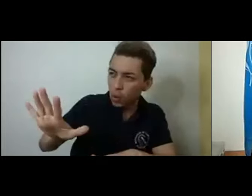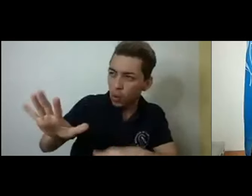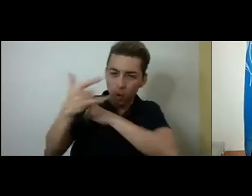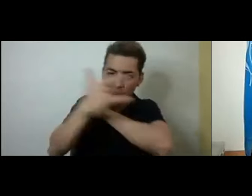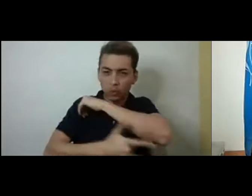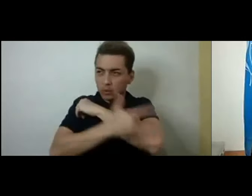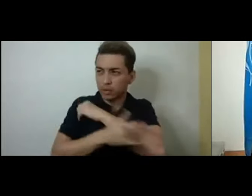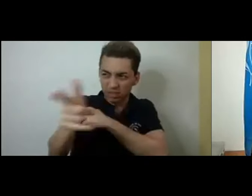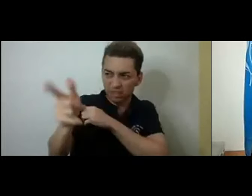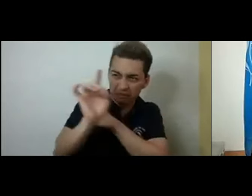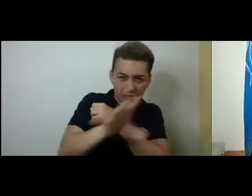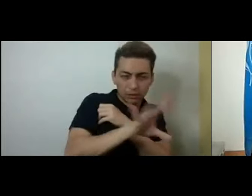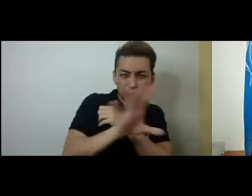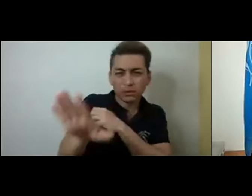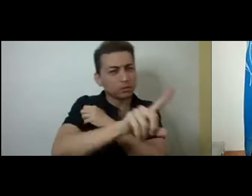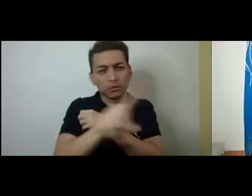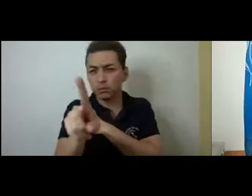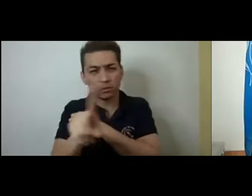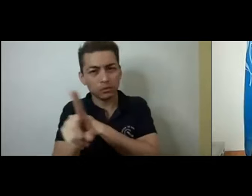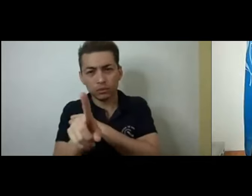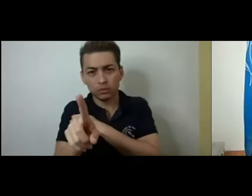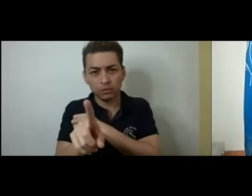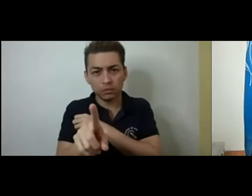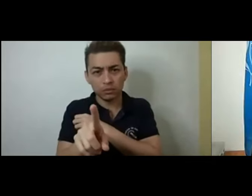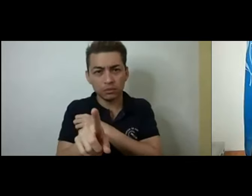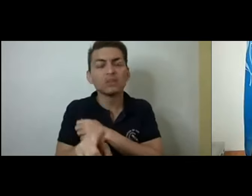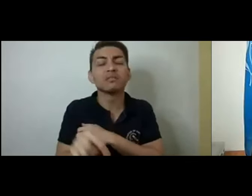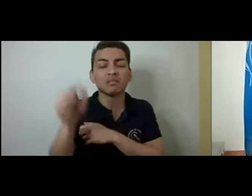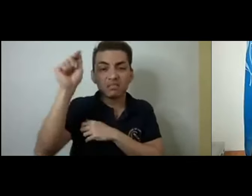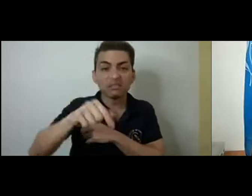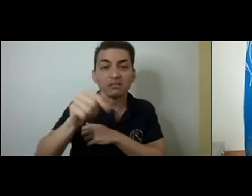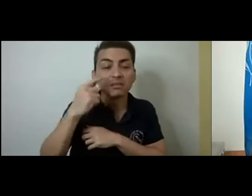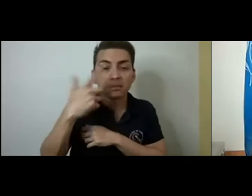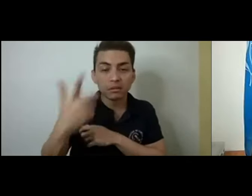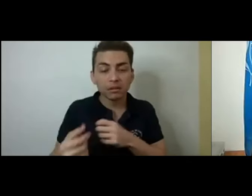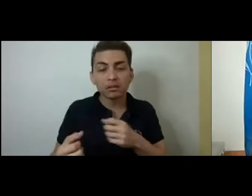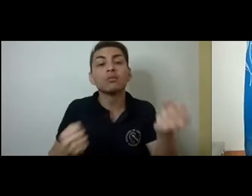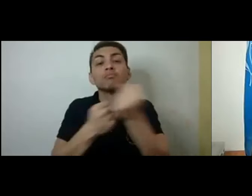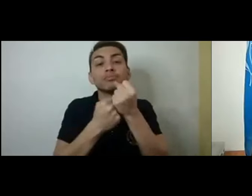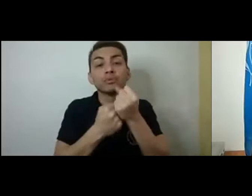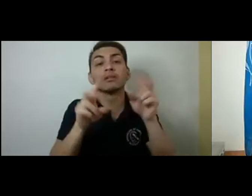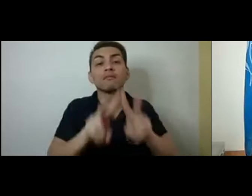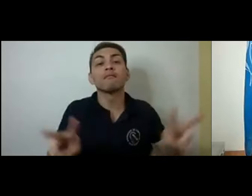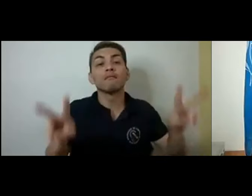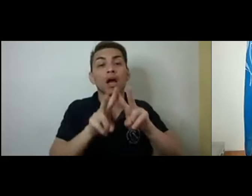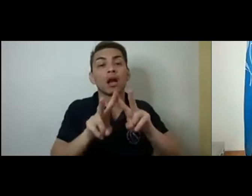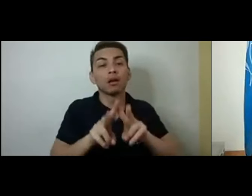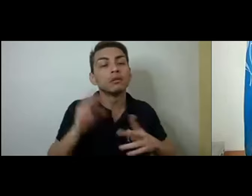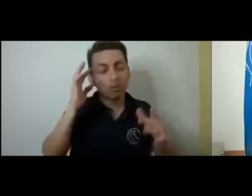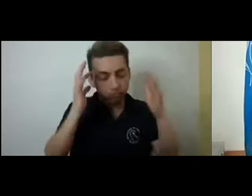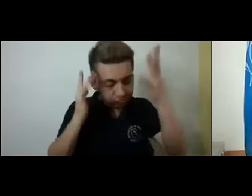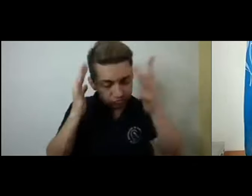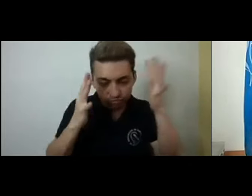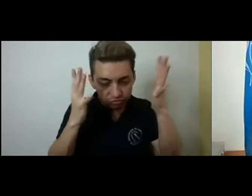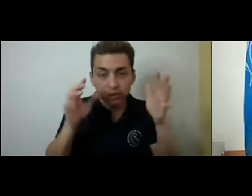nurture global citizenship. Indeed, these are key values that resonate with the work of